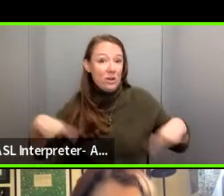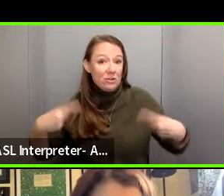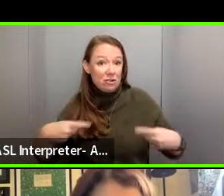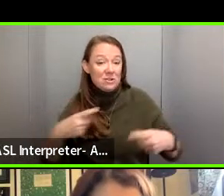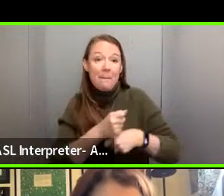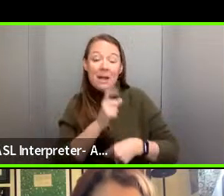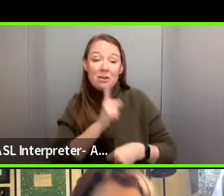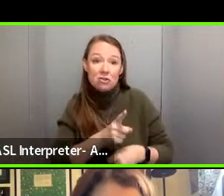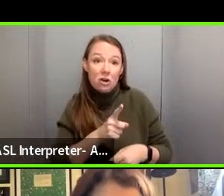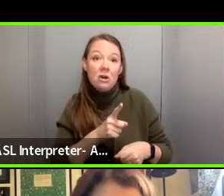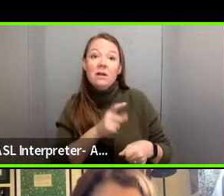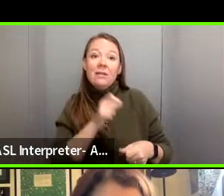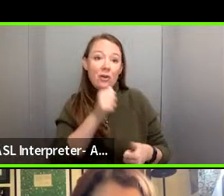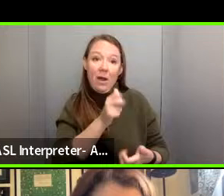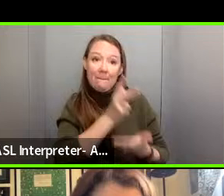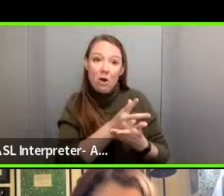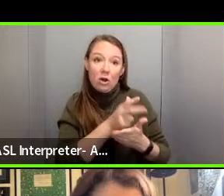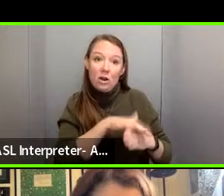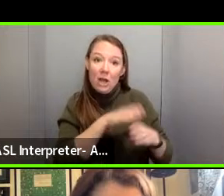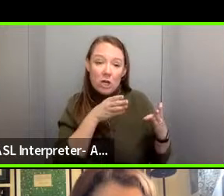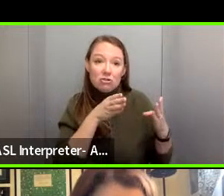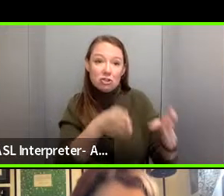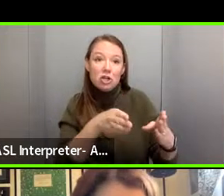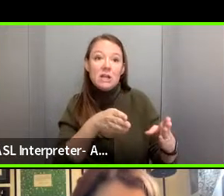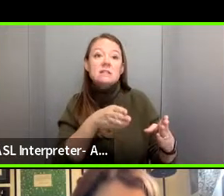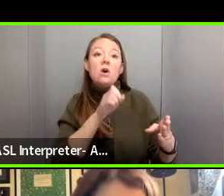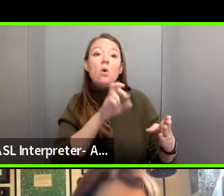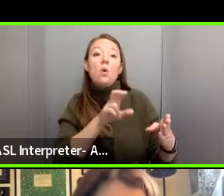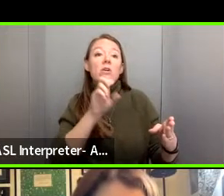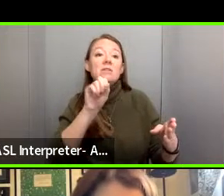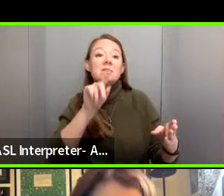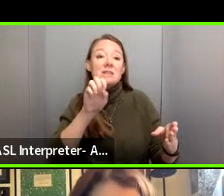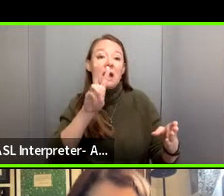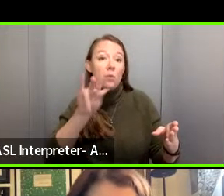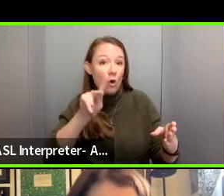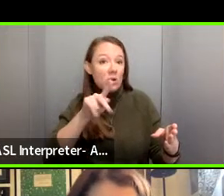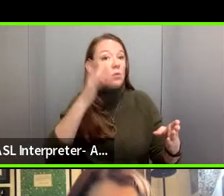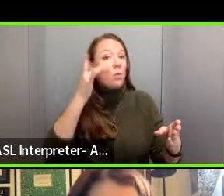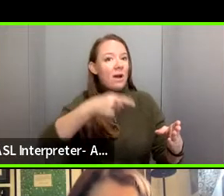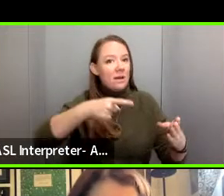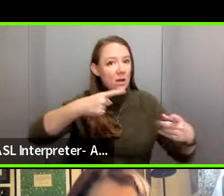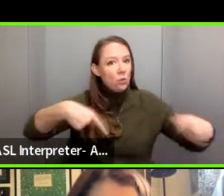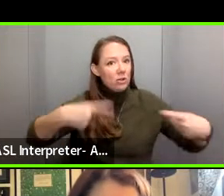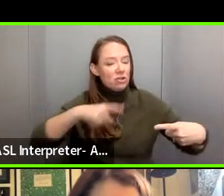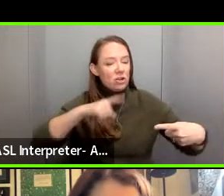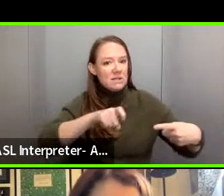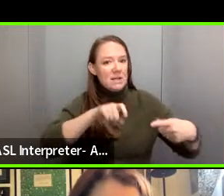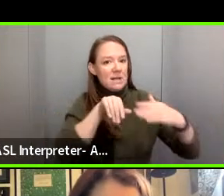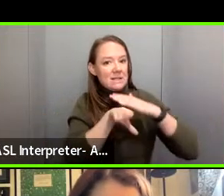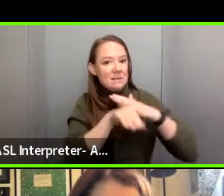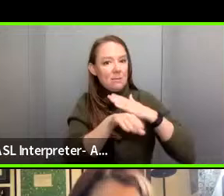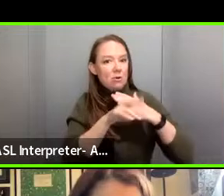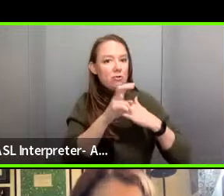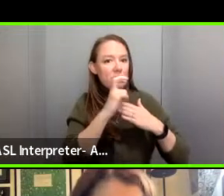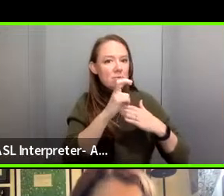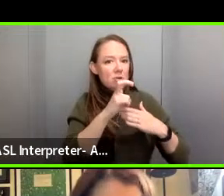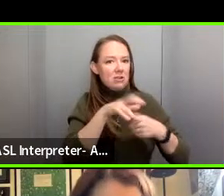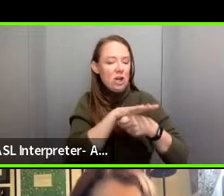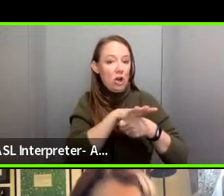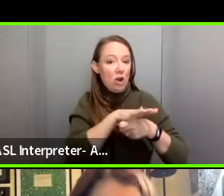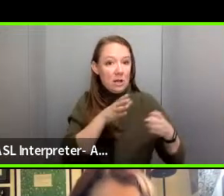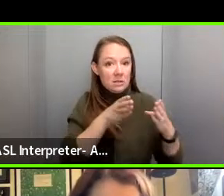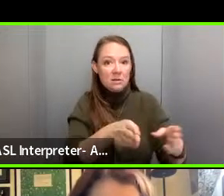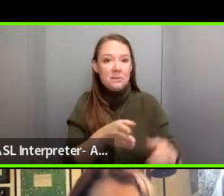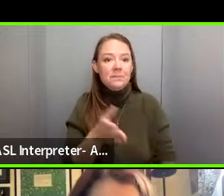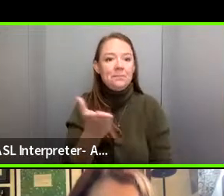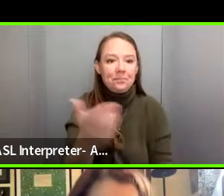parking on streets or sidewalks where people with wheelchairs need accessible transportation areas.